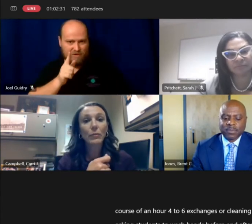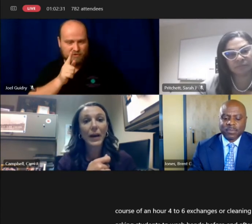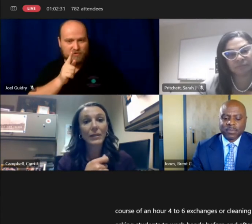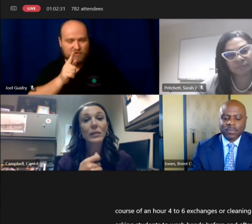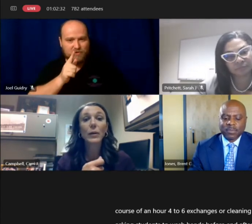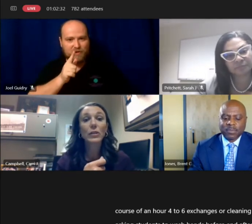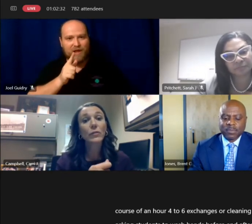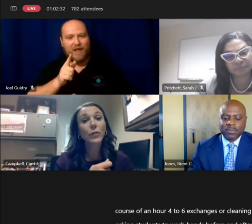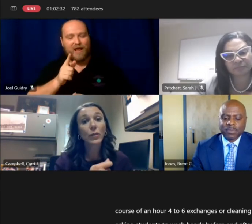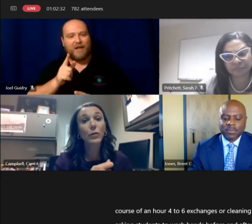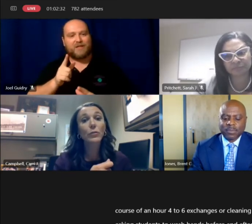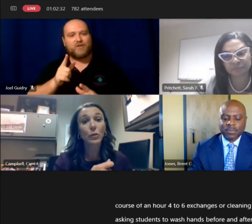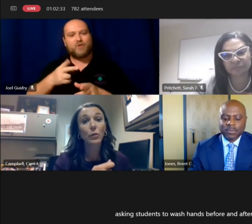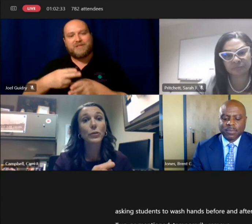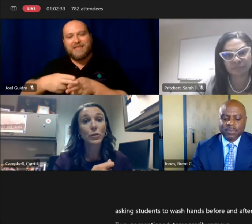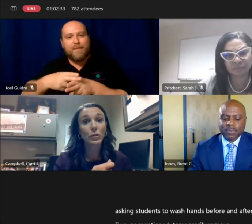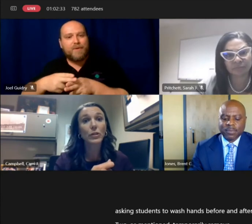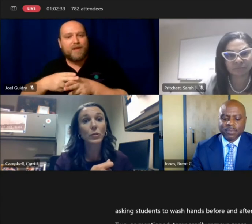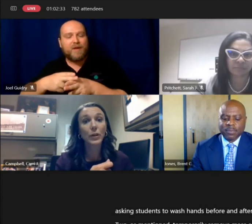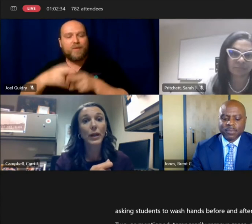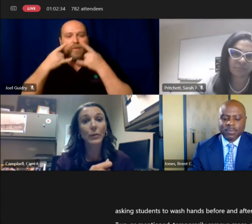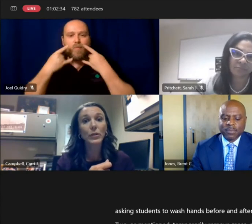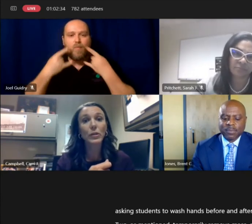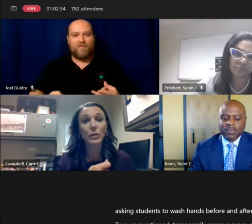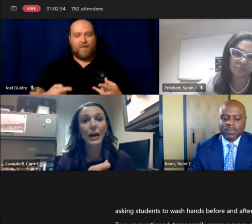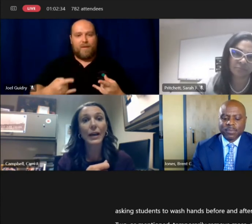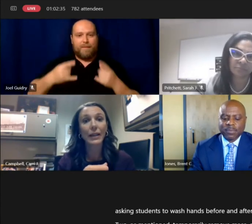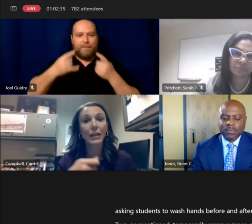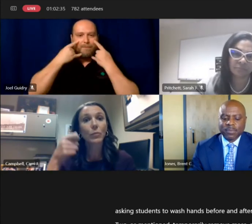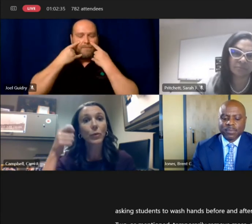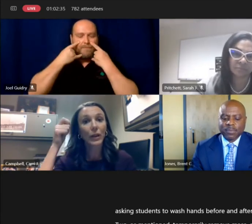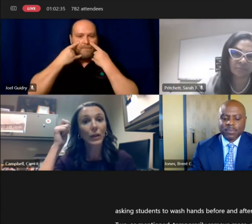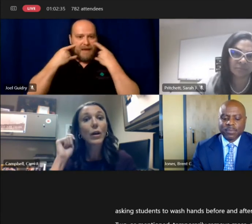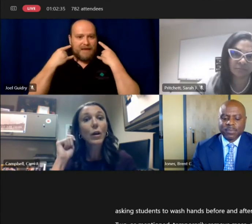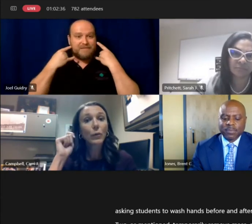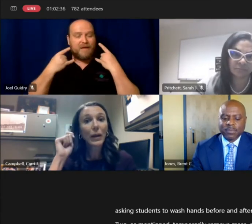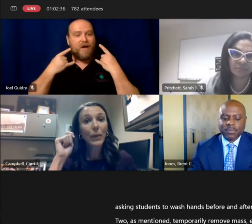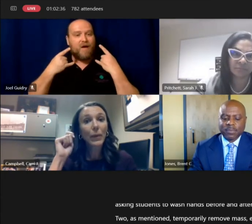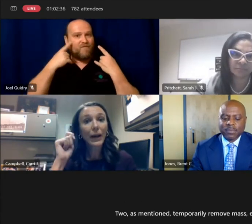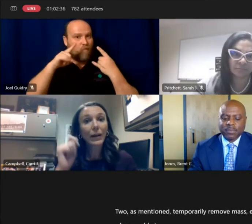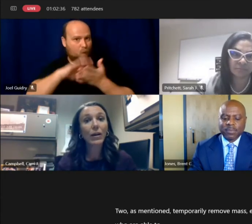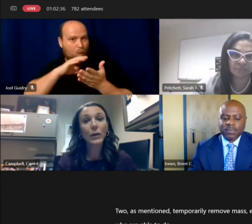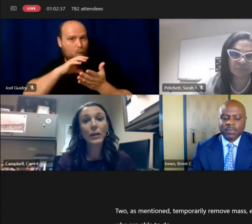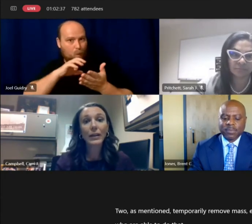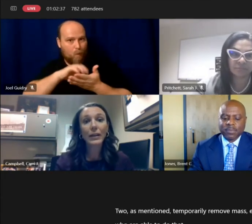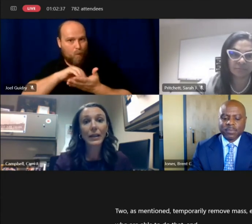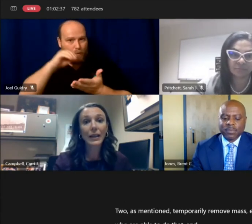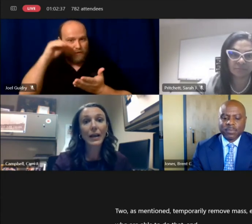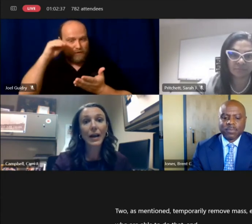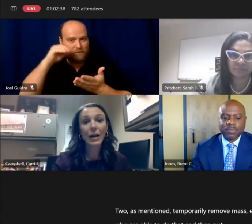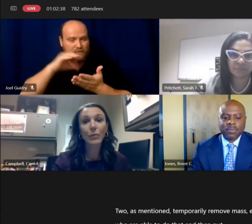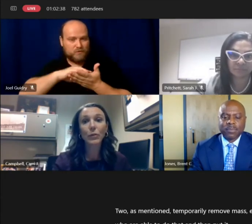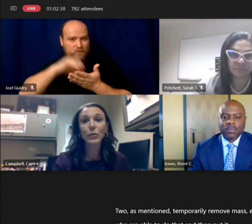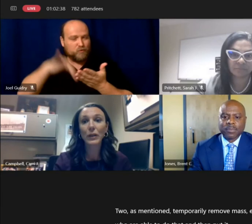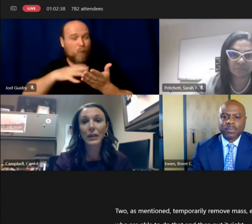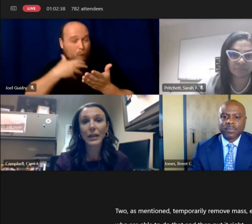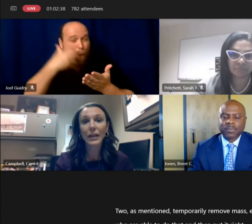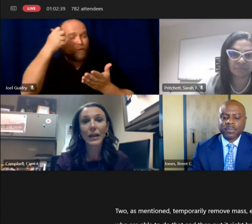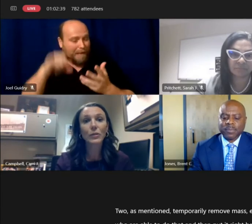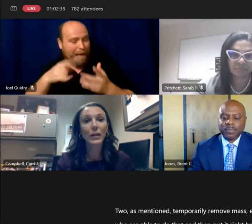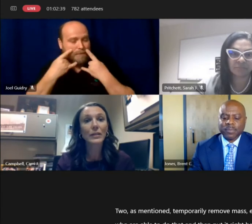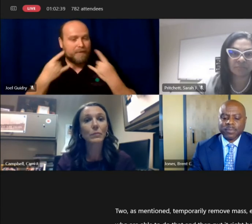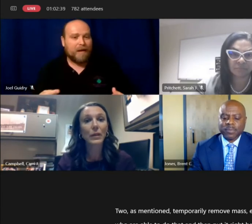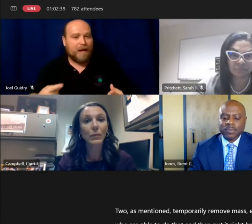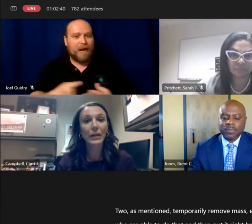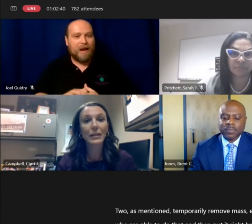remove masks, especially for those older students who are able to do that, and then put it right back on when not eating or drinking, as